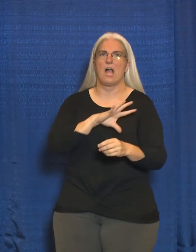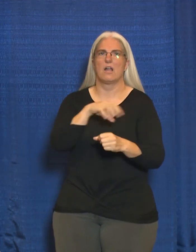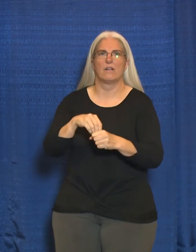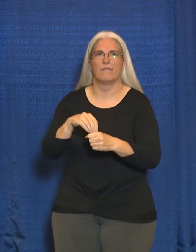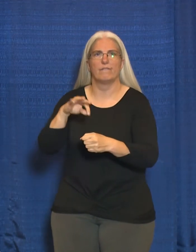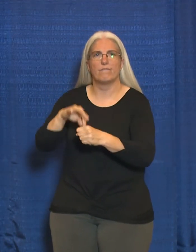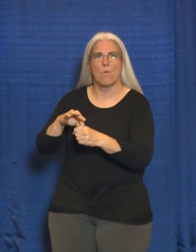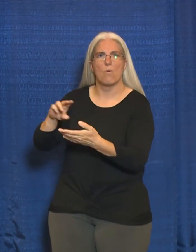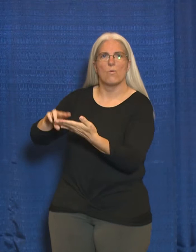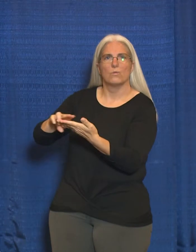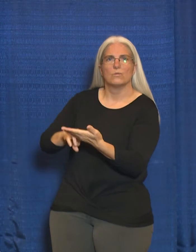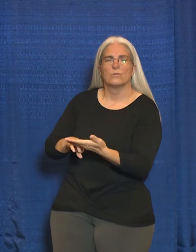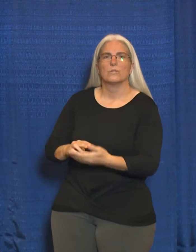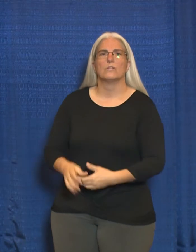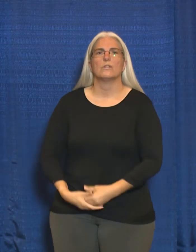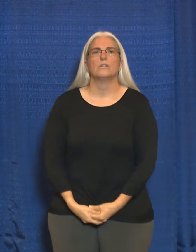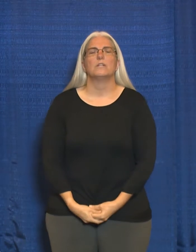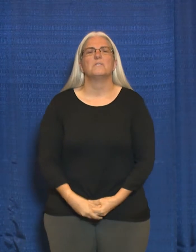voting.